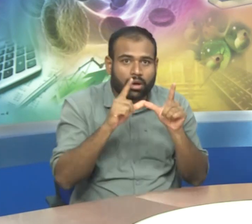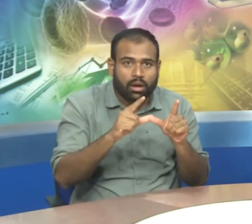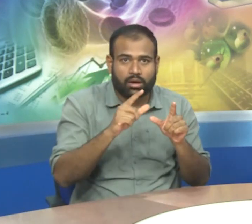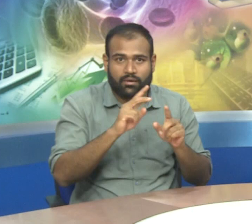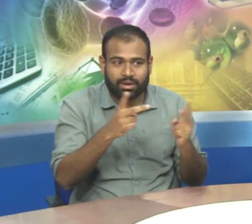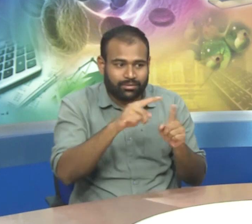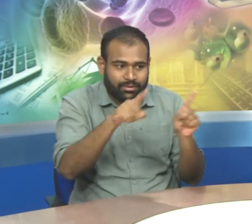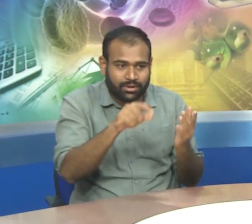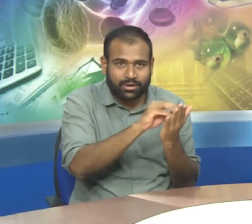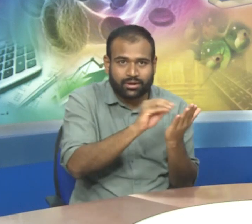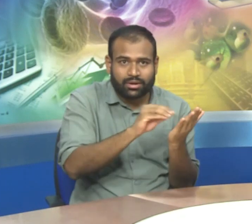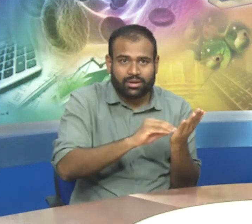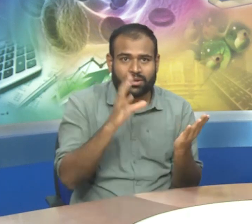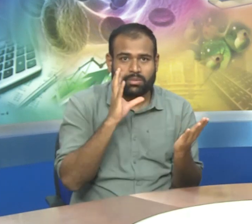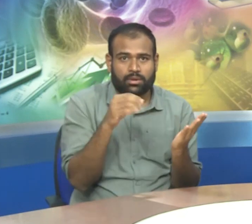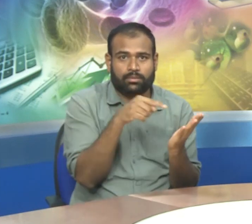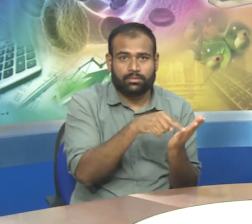It is explained in points.